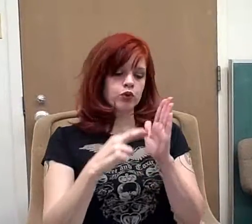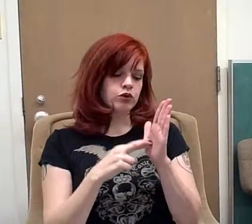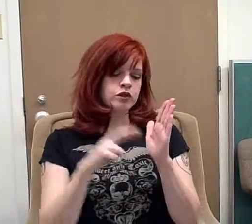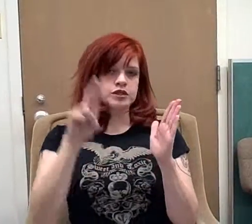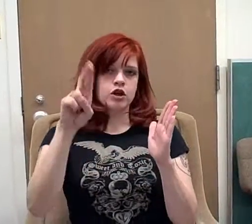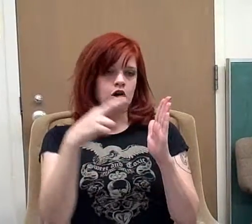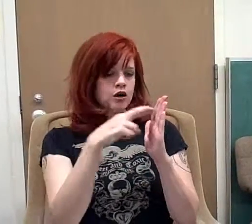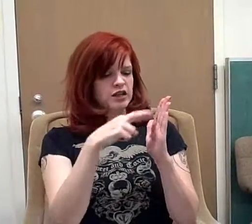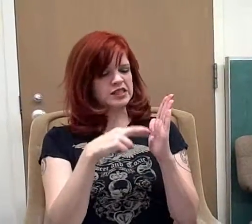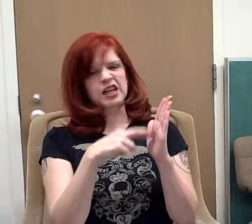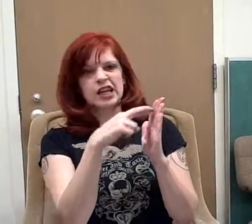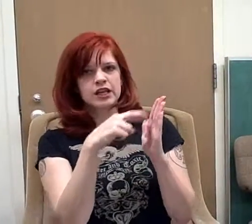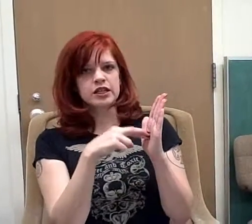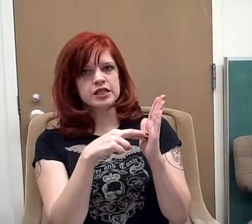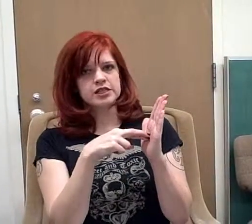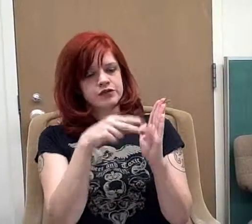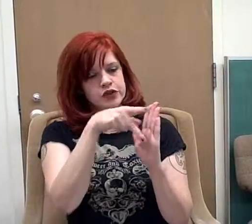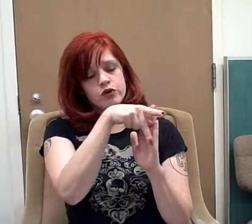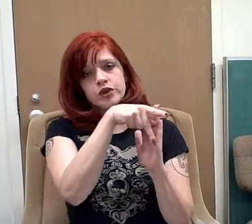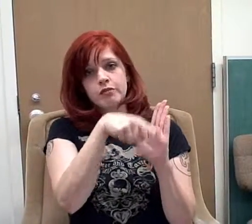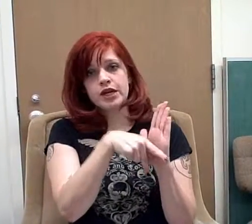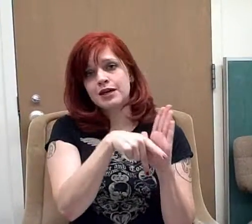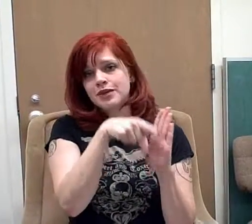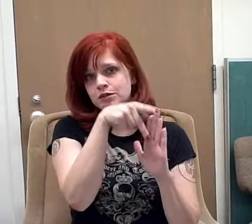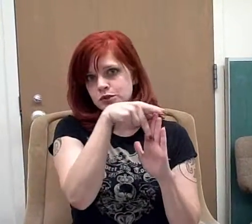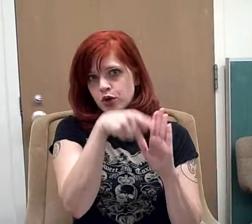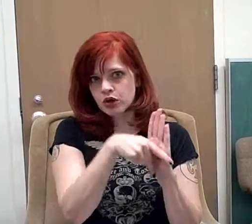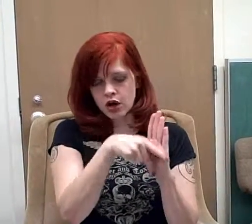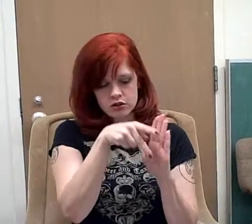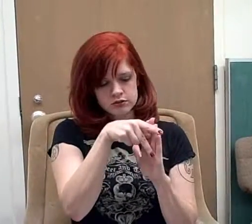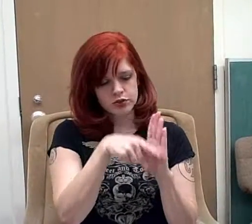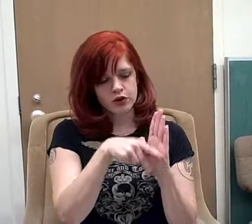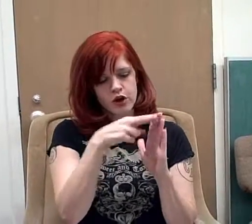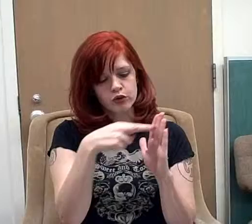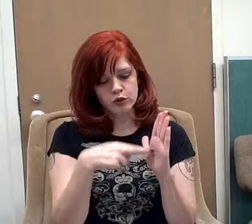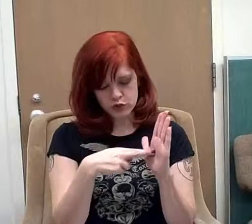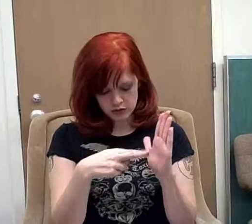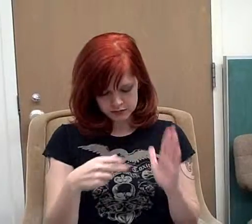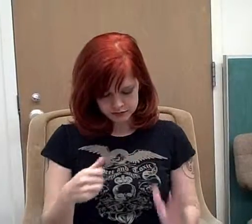Rule is an R, and it's kind of like a list. If you do it with a P, it becomes protocol or rule.